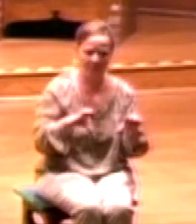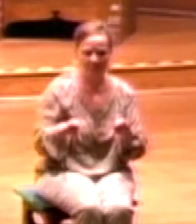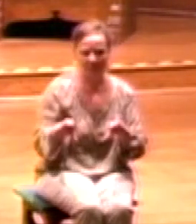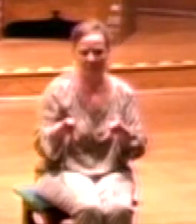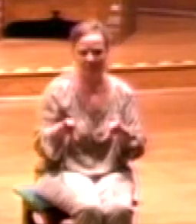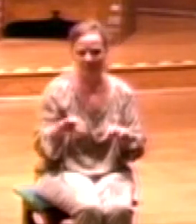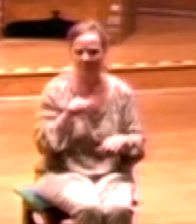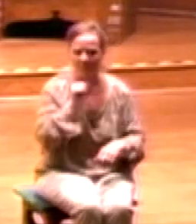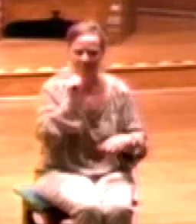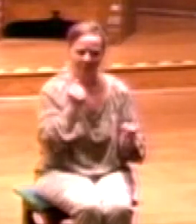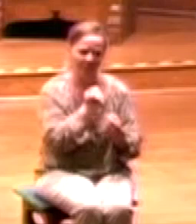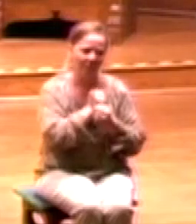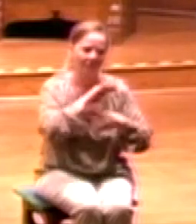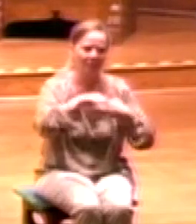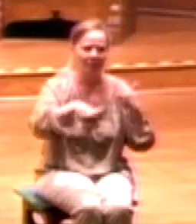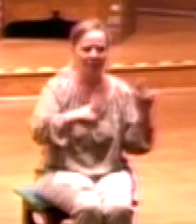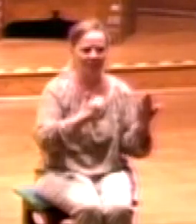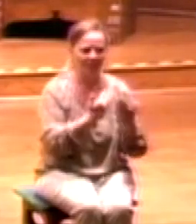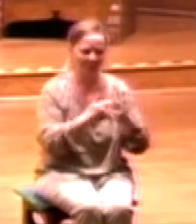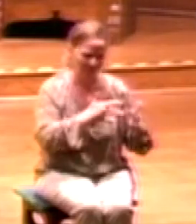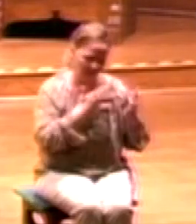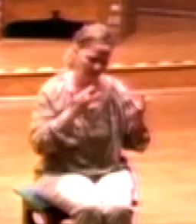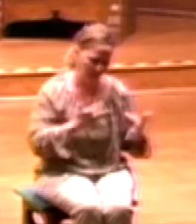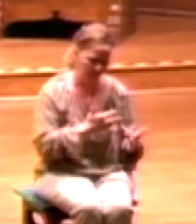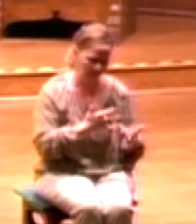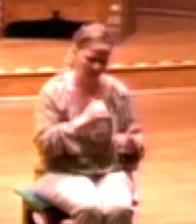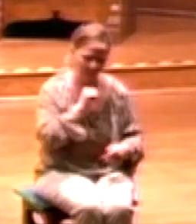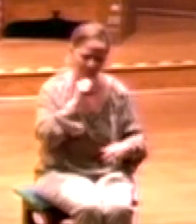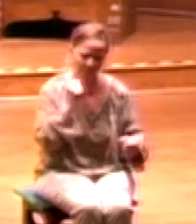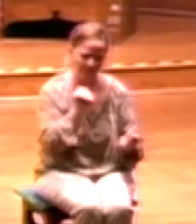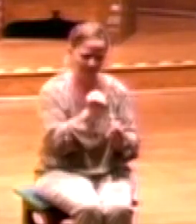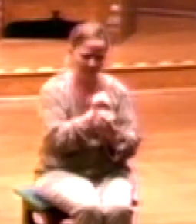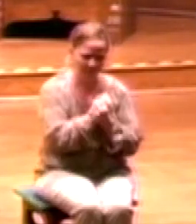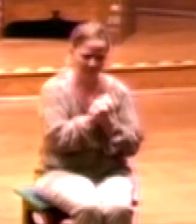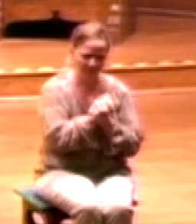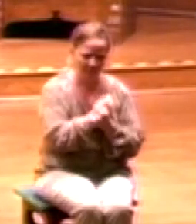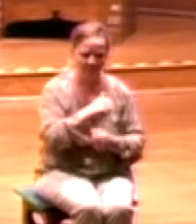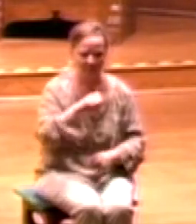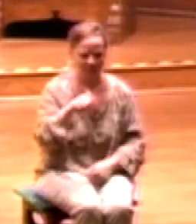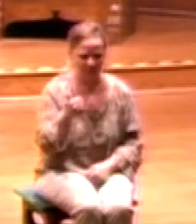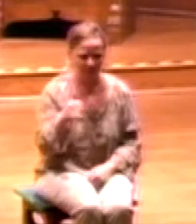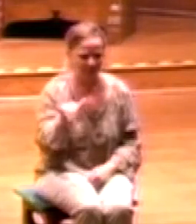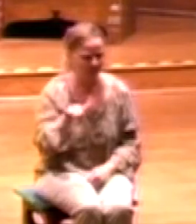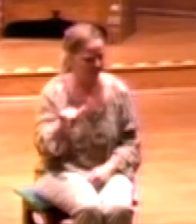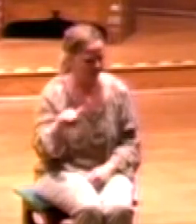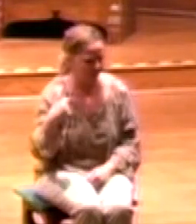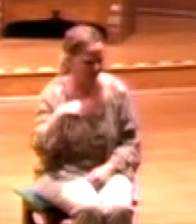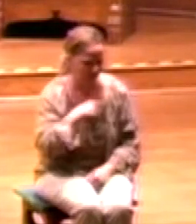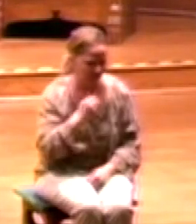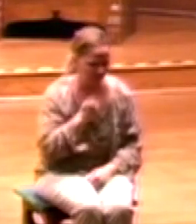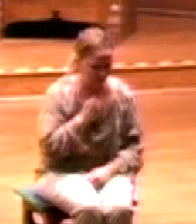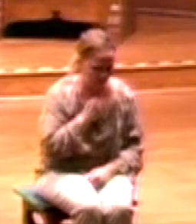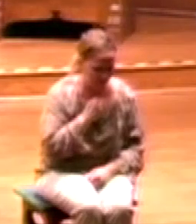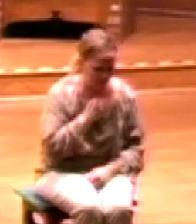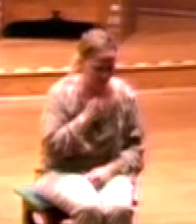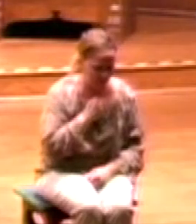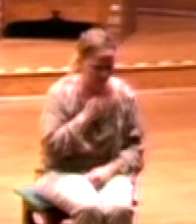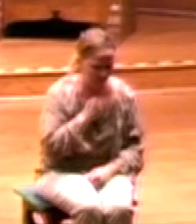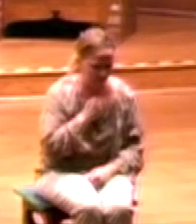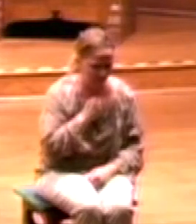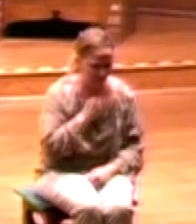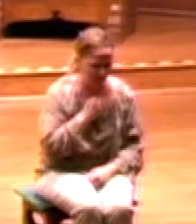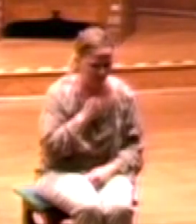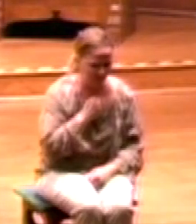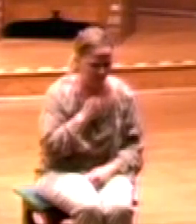undone. We have not loved you with our whole heart. We have not loved our neighbors as ourselves. For the sake